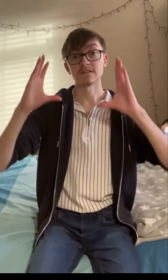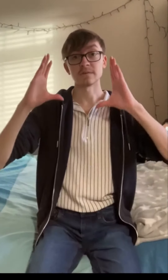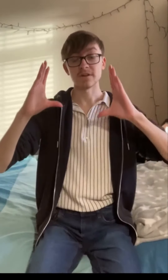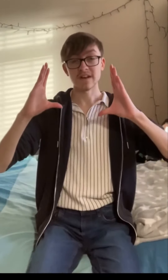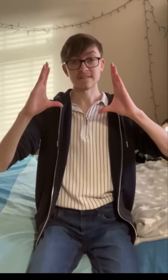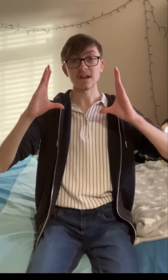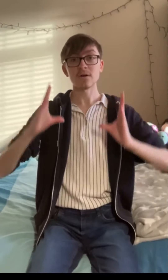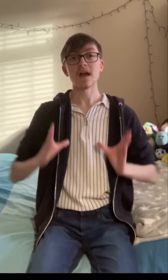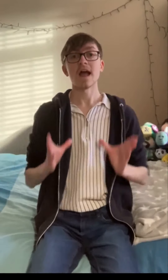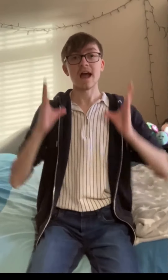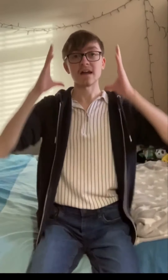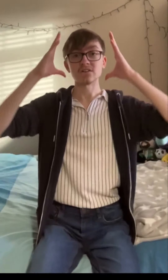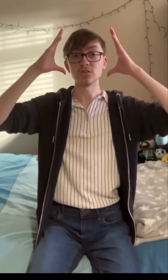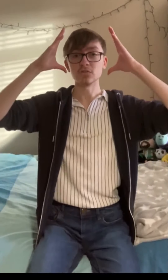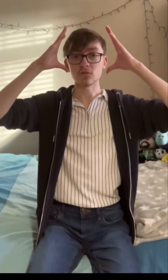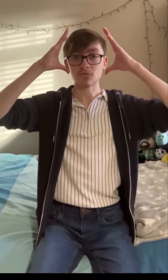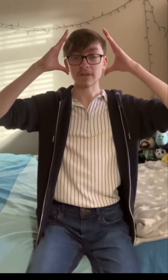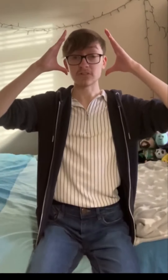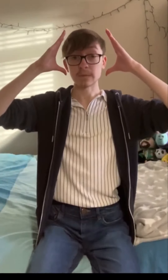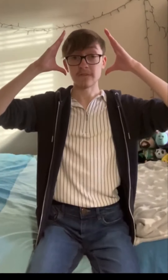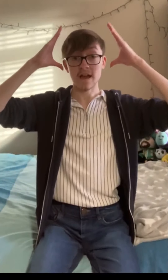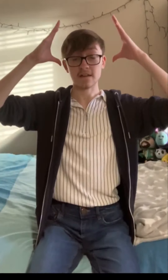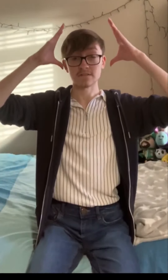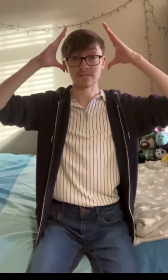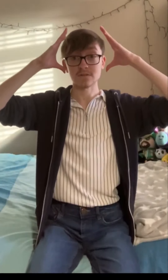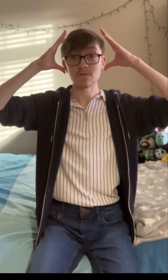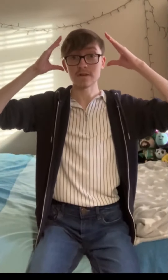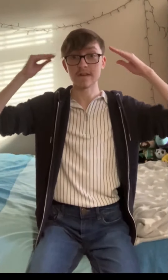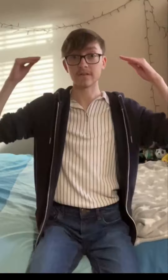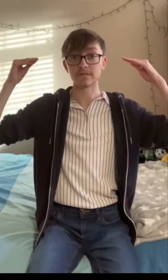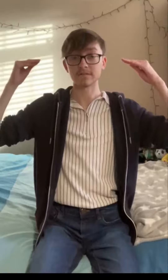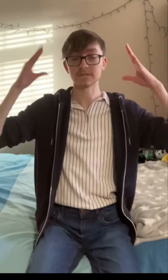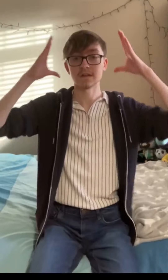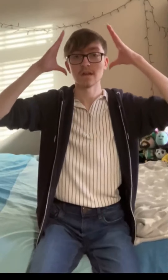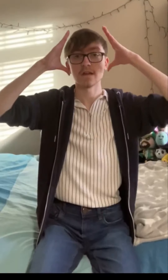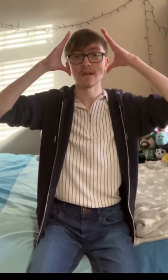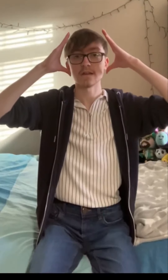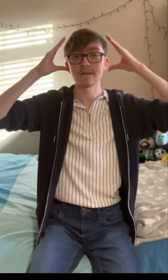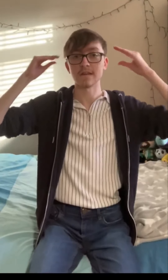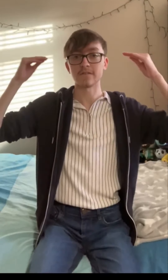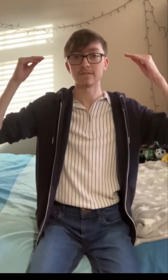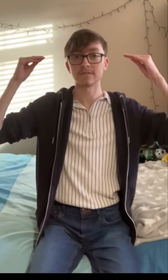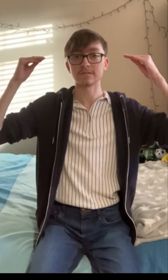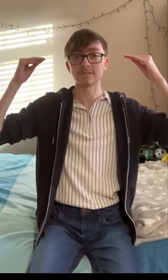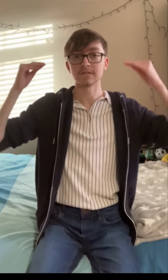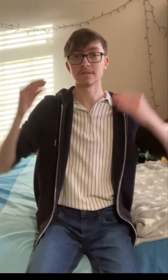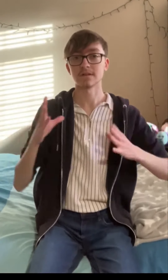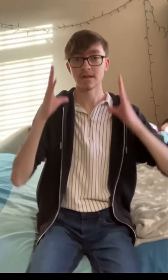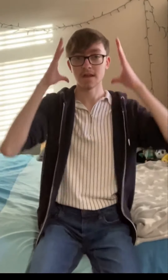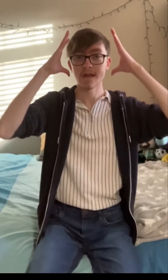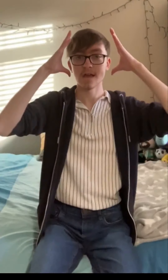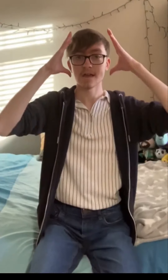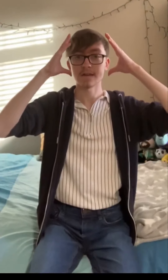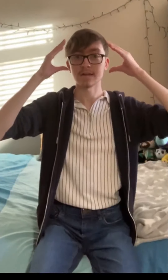you get both hands out and you create the shape of a hat. So Netherlands, Netherlands,